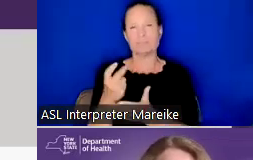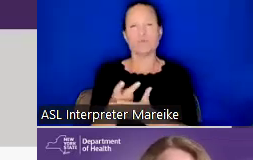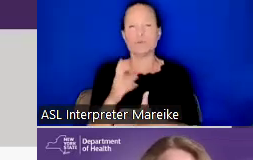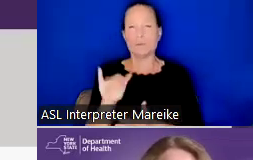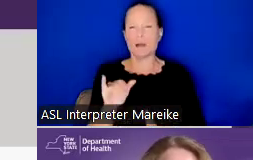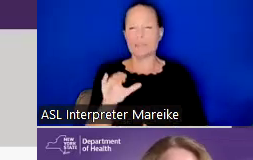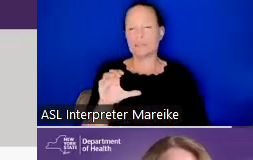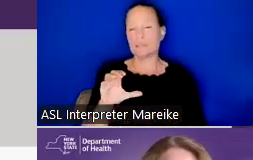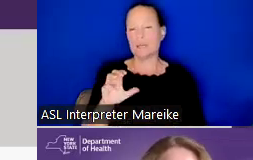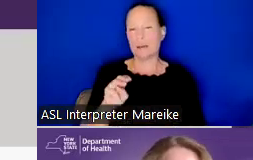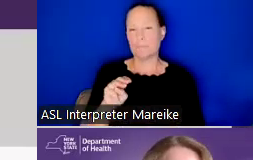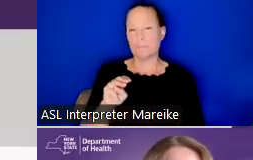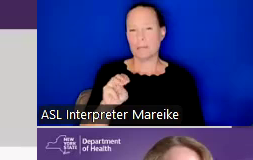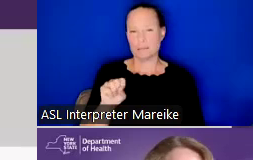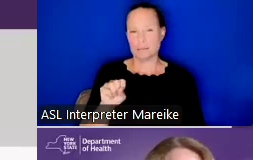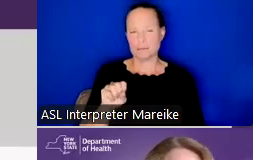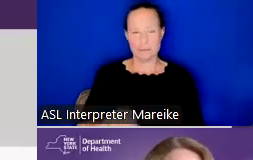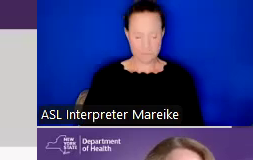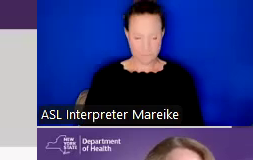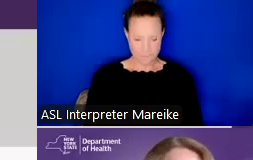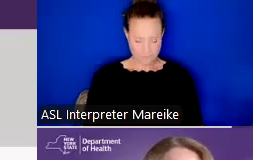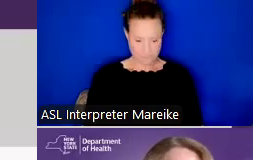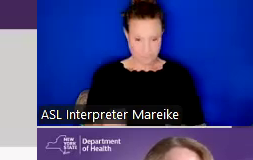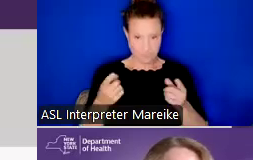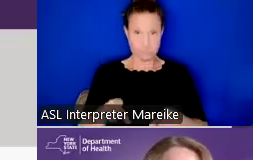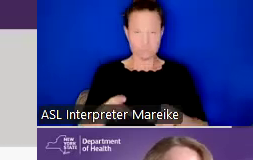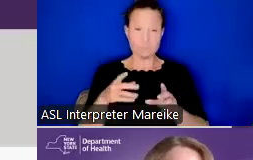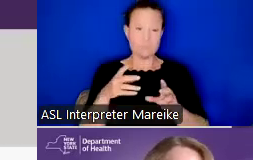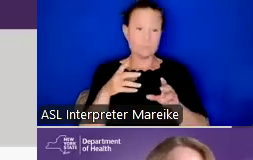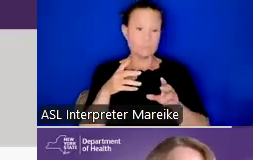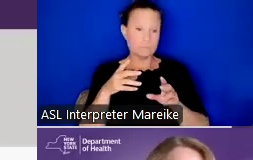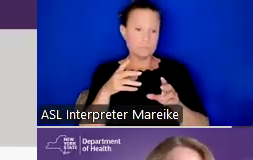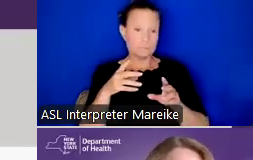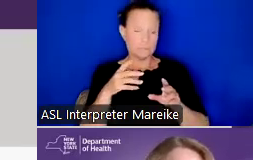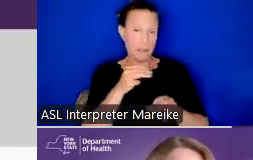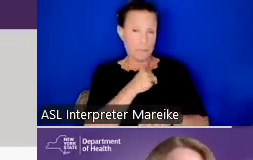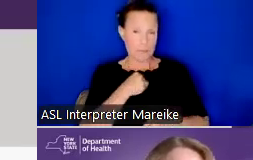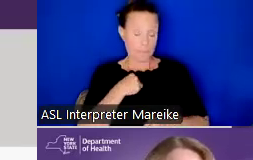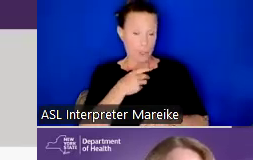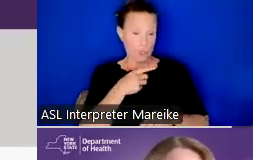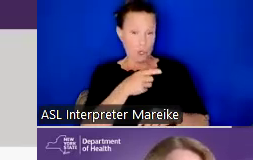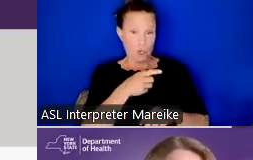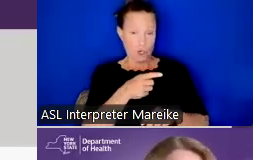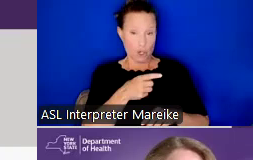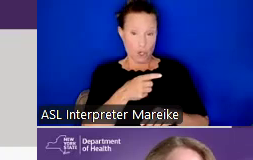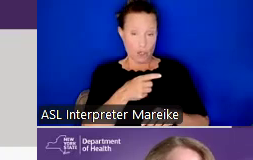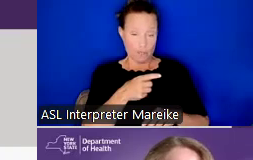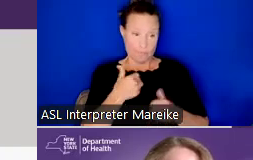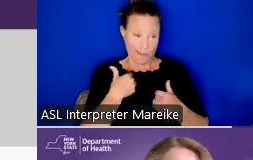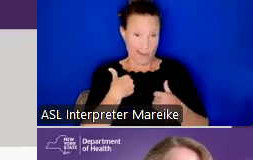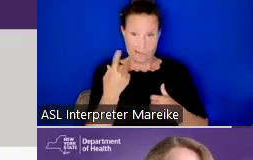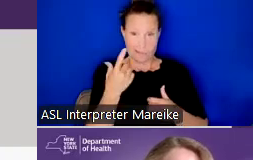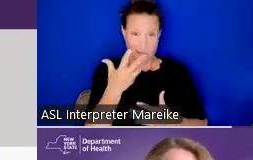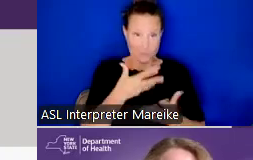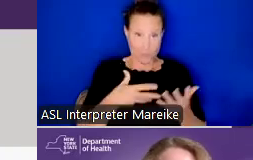CMS. And so when a member, demonstrates one or more unmet social need, and they